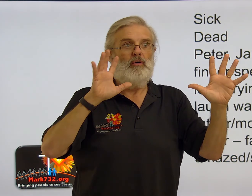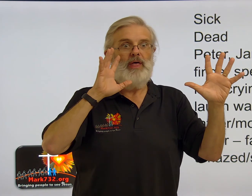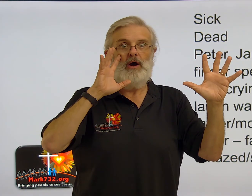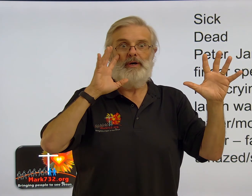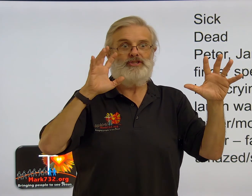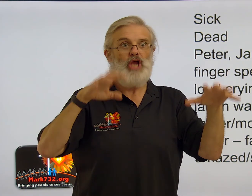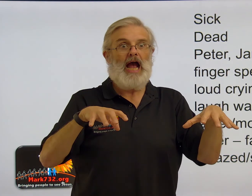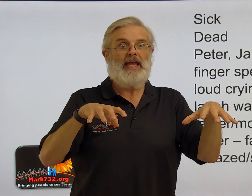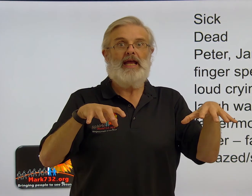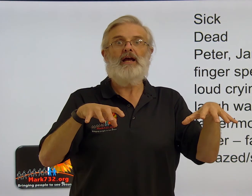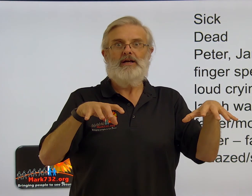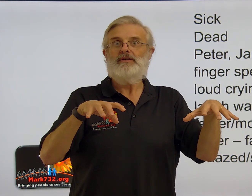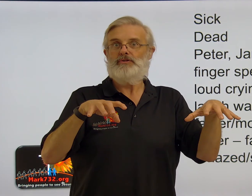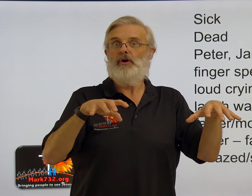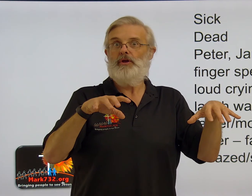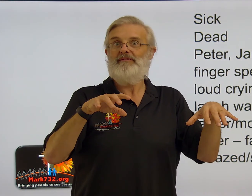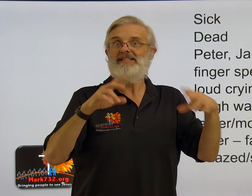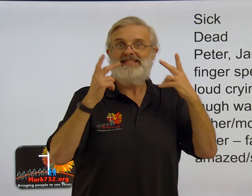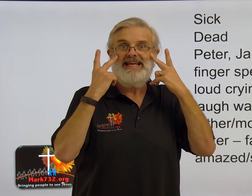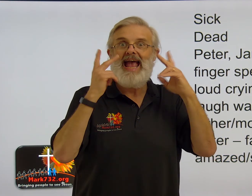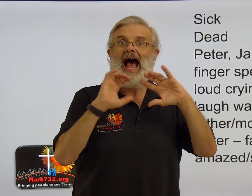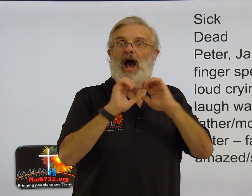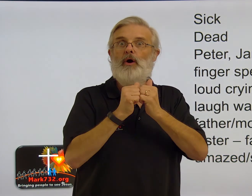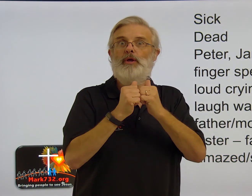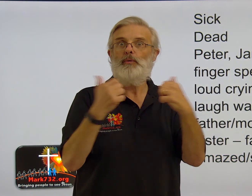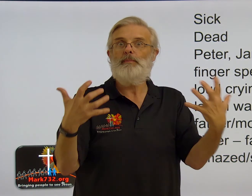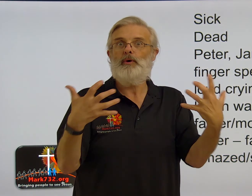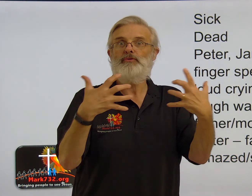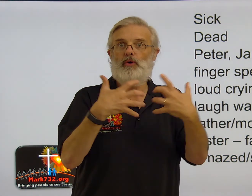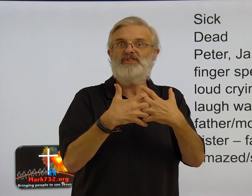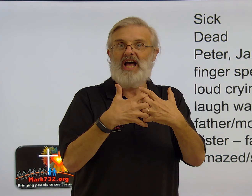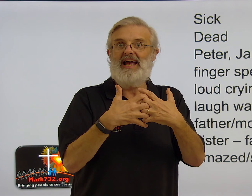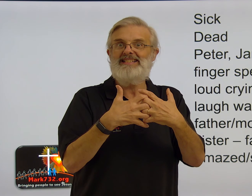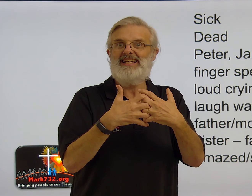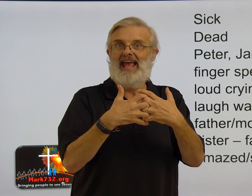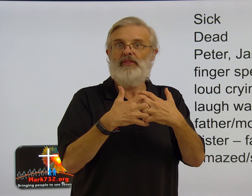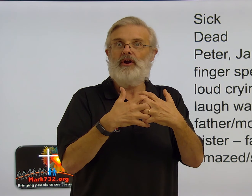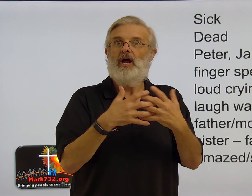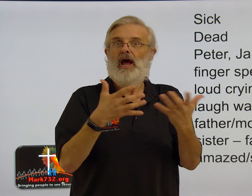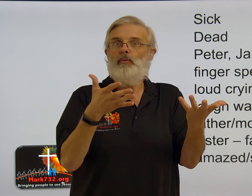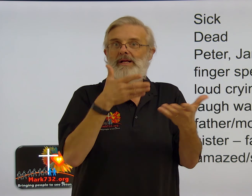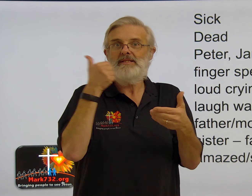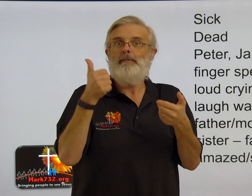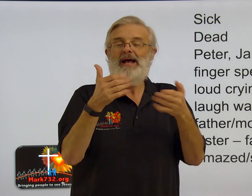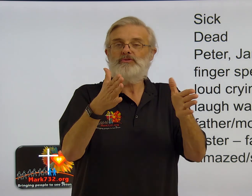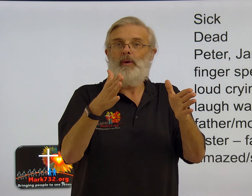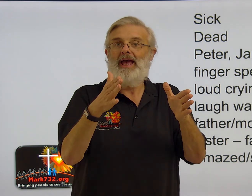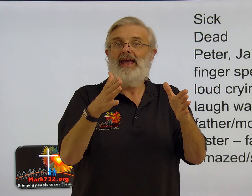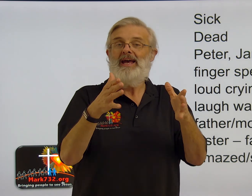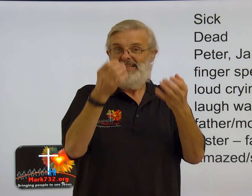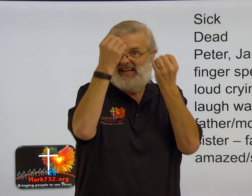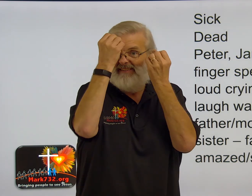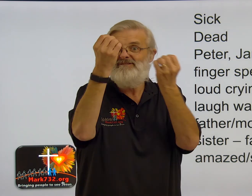was shocking. So you have to see how you would put those signs together and what's the best way to